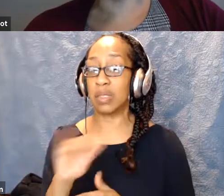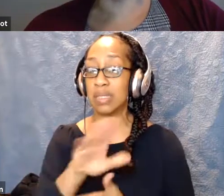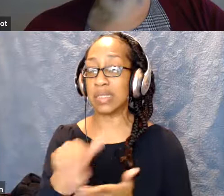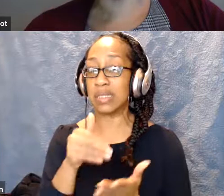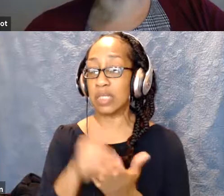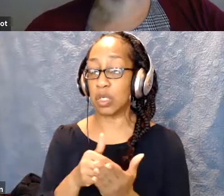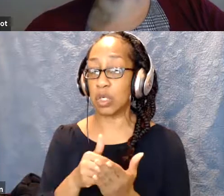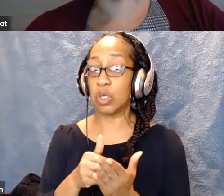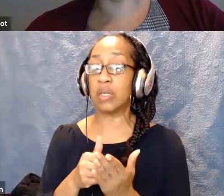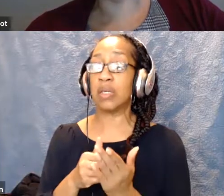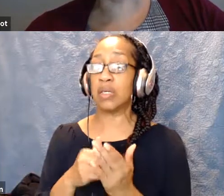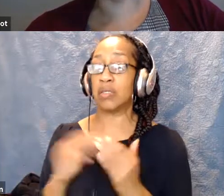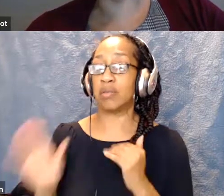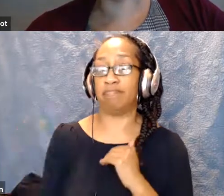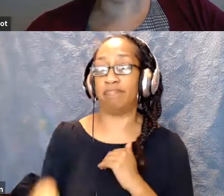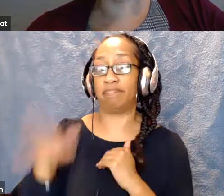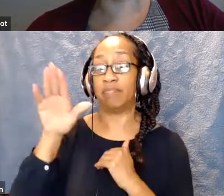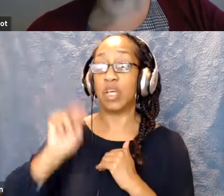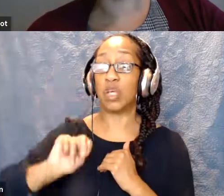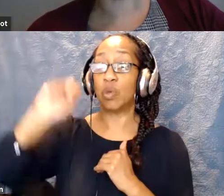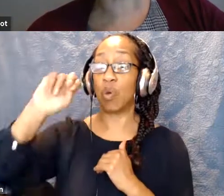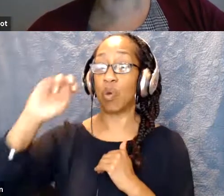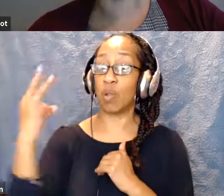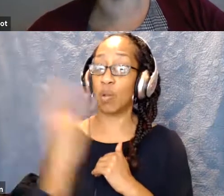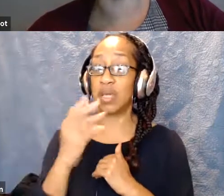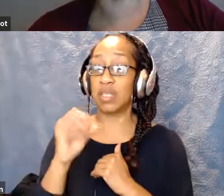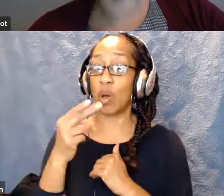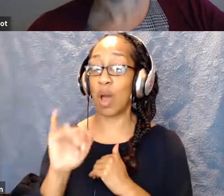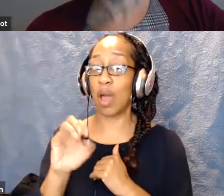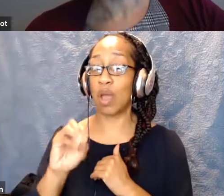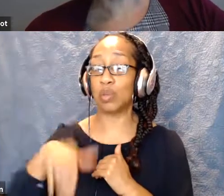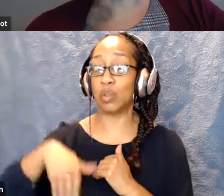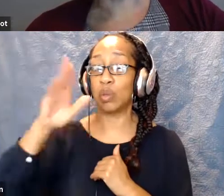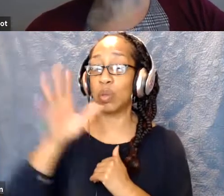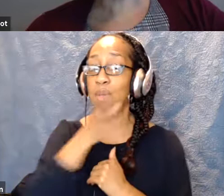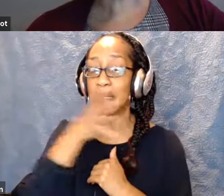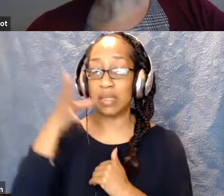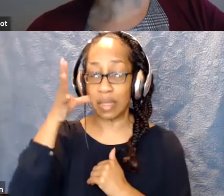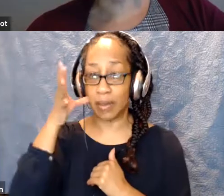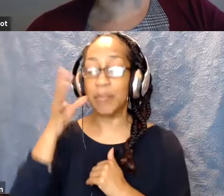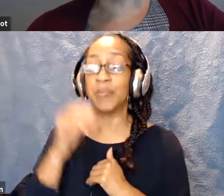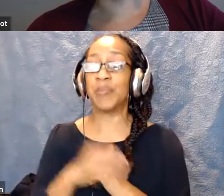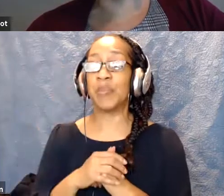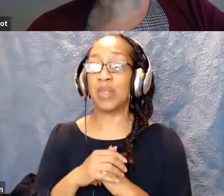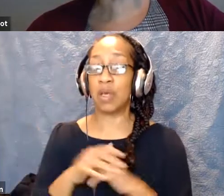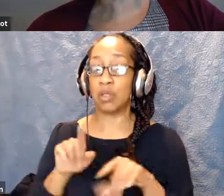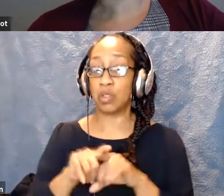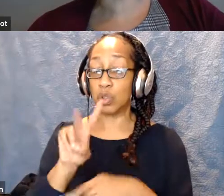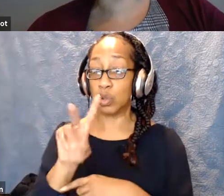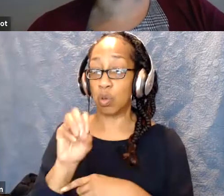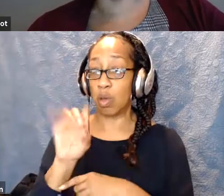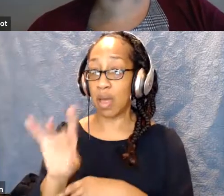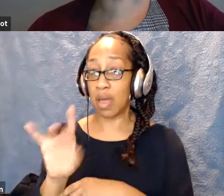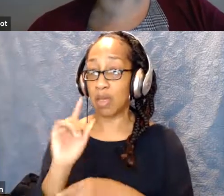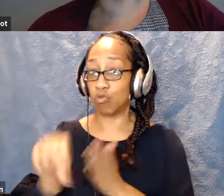of Northwest Ohio, growing up on a farm in Perrysburg Township. She is a 2008 graduate of Bowling Green